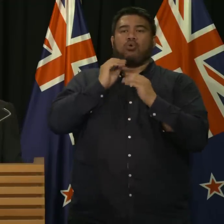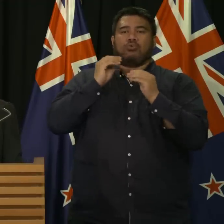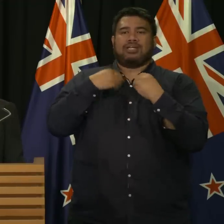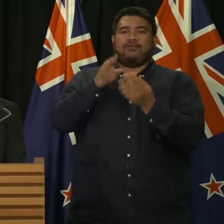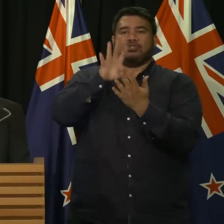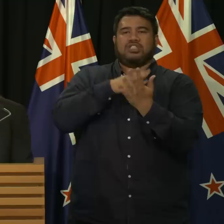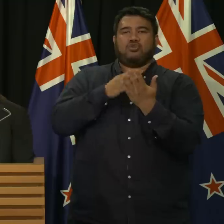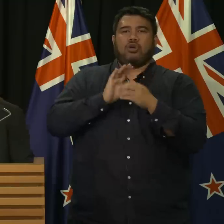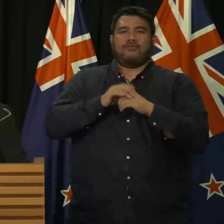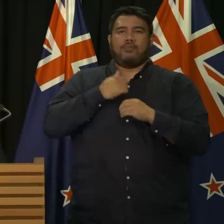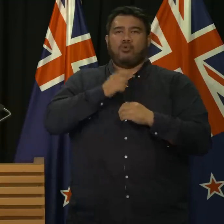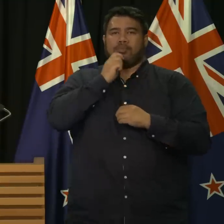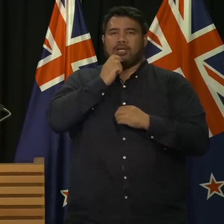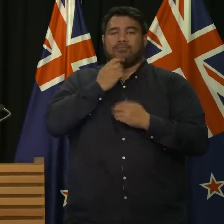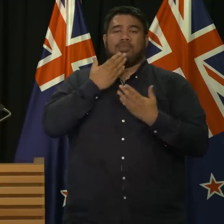further stand-ups later in the day.